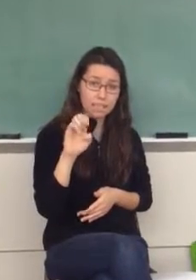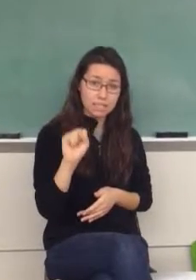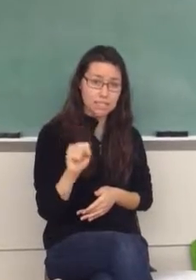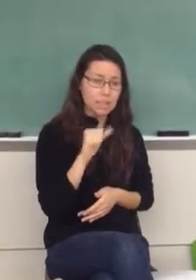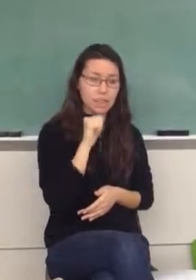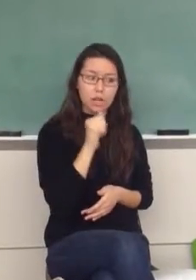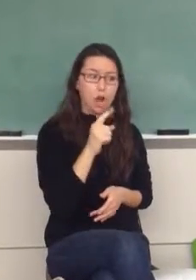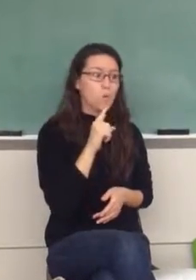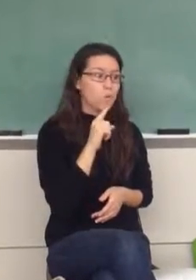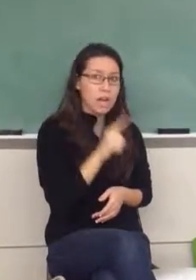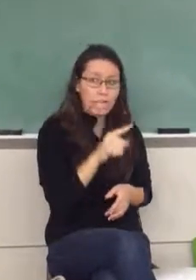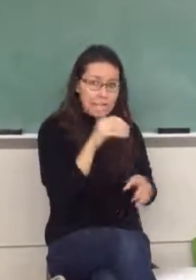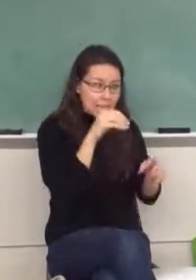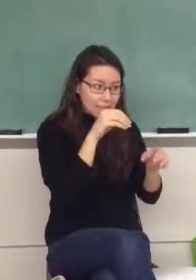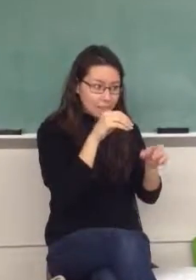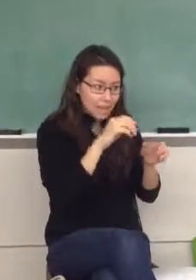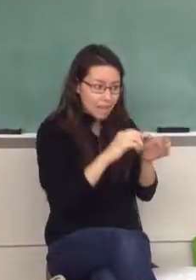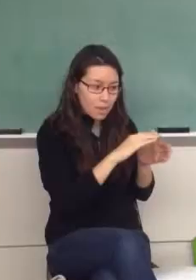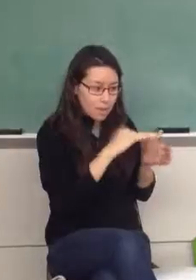here. I'll talk more about that in a second.